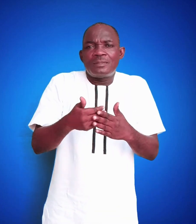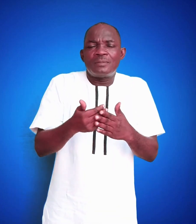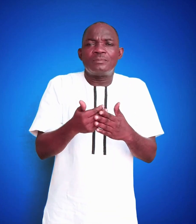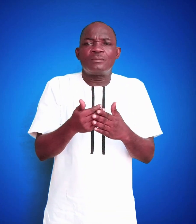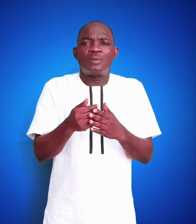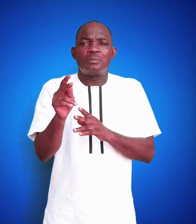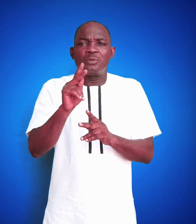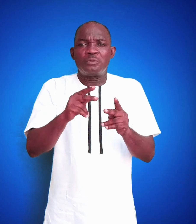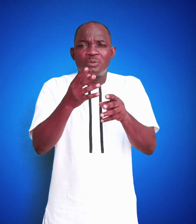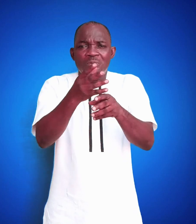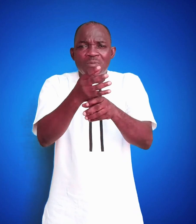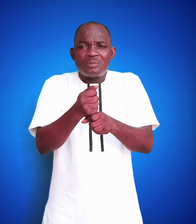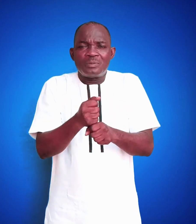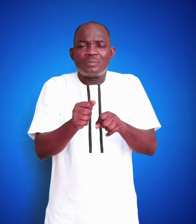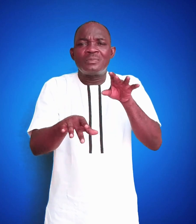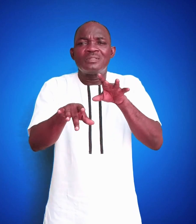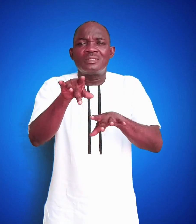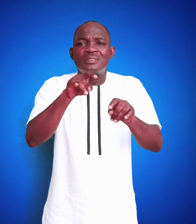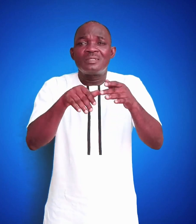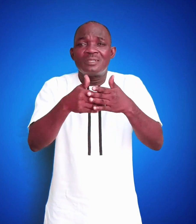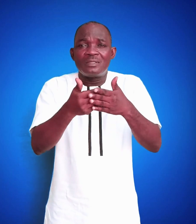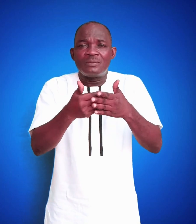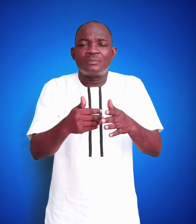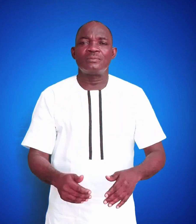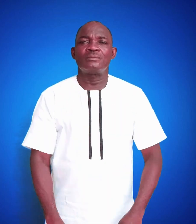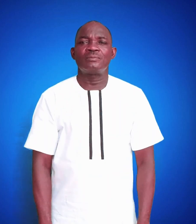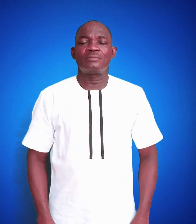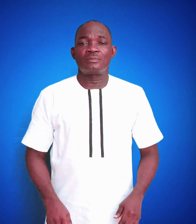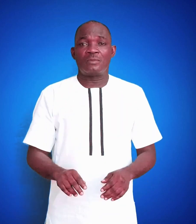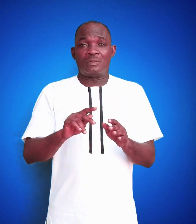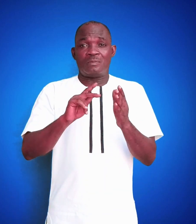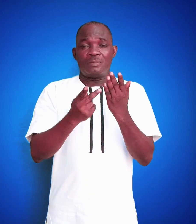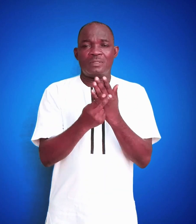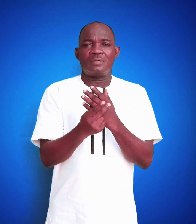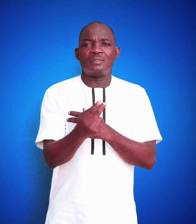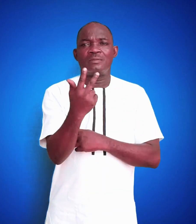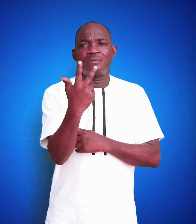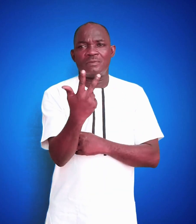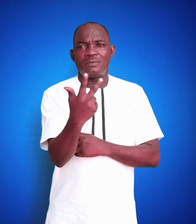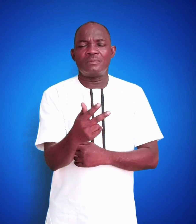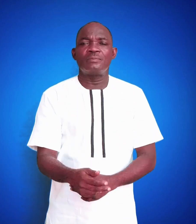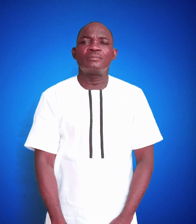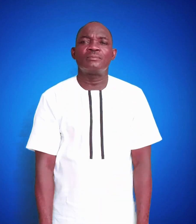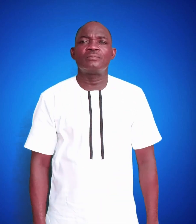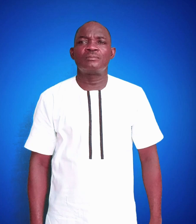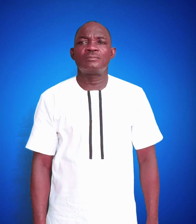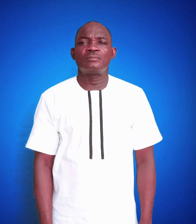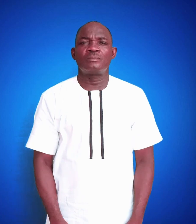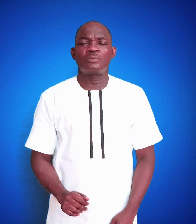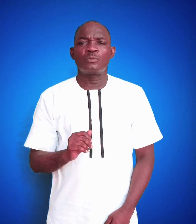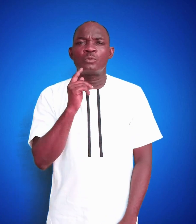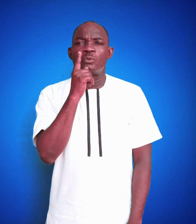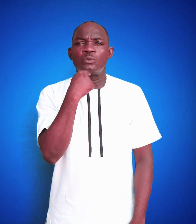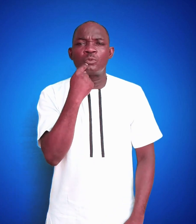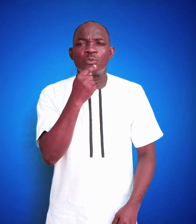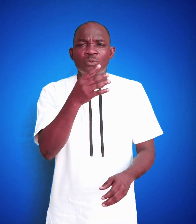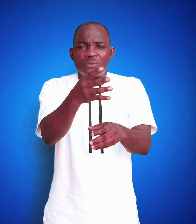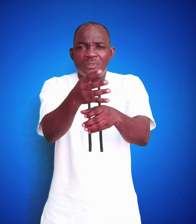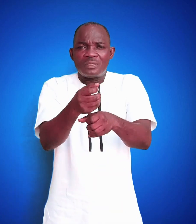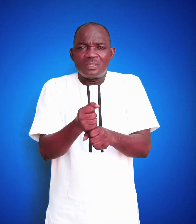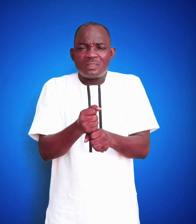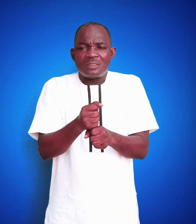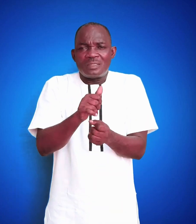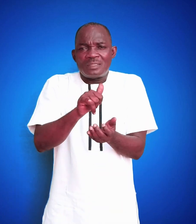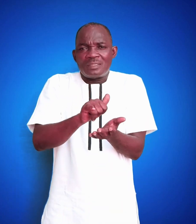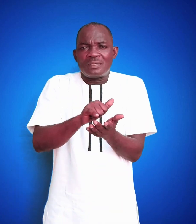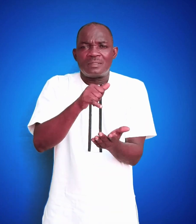are beneficiaries selected? Page 3. Who receives